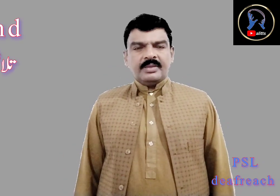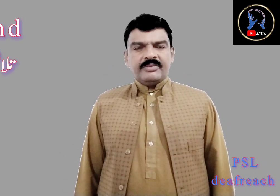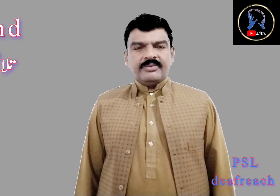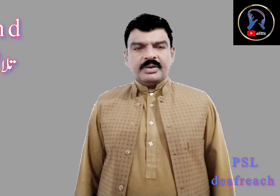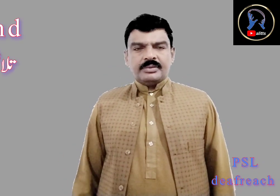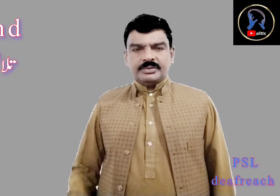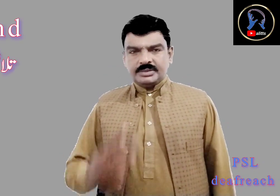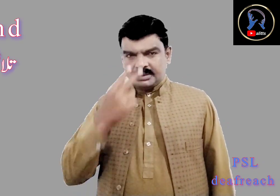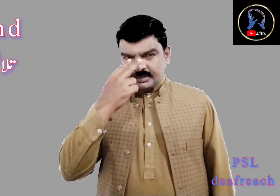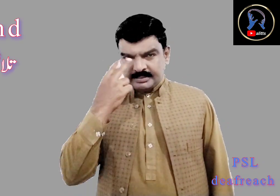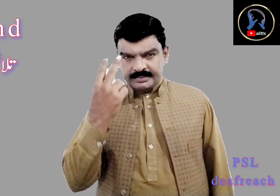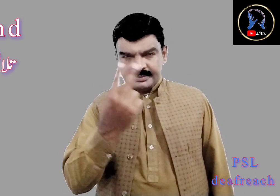found